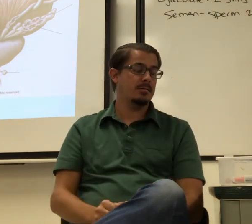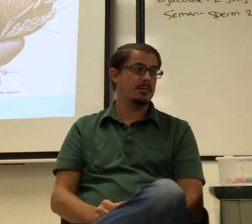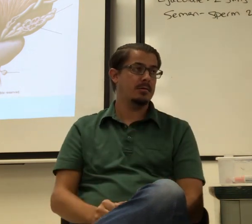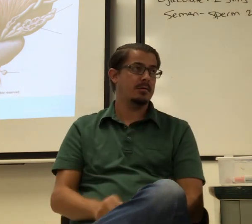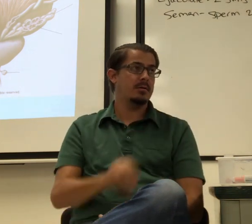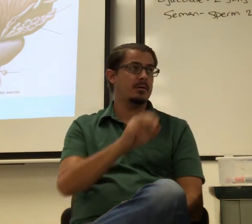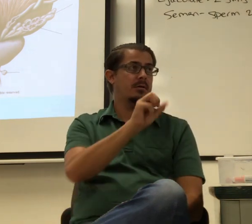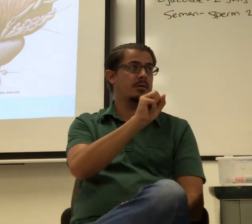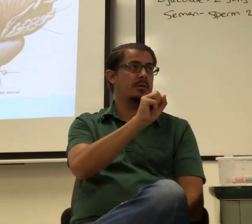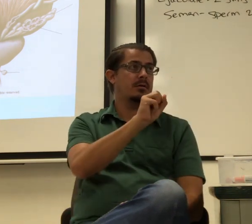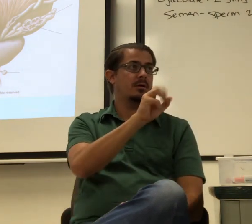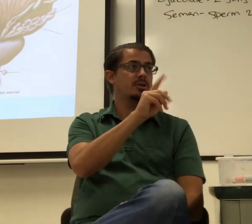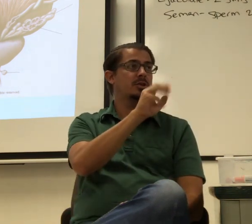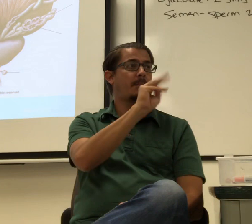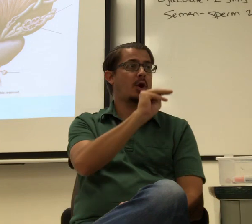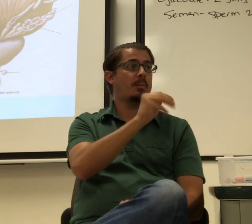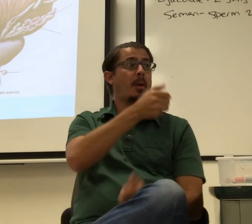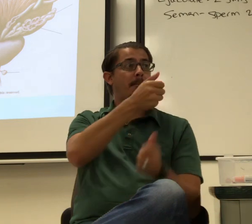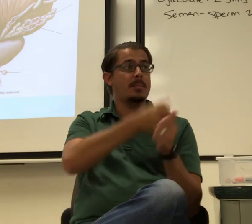sperm per mil.